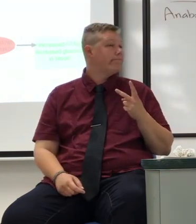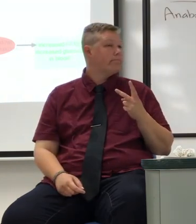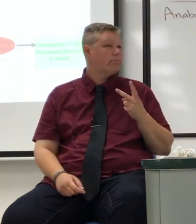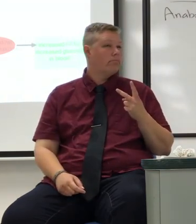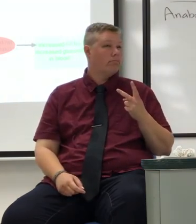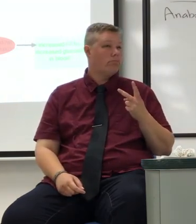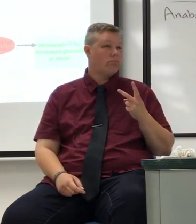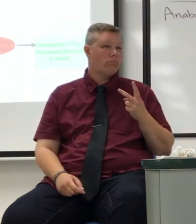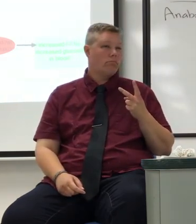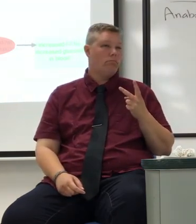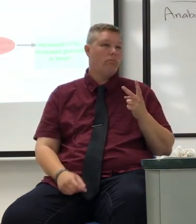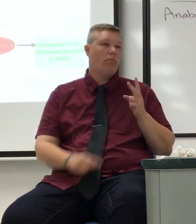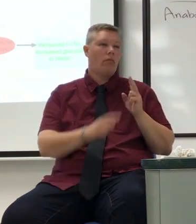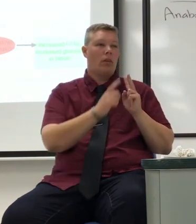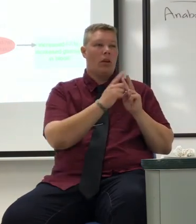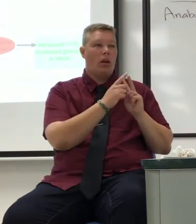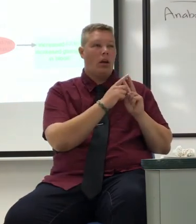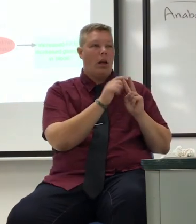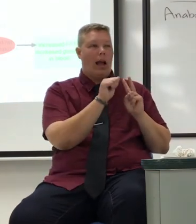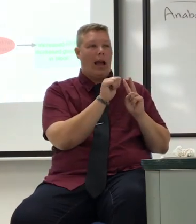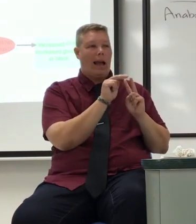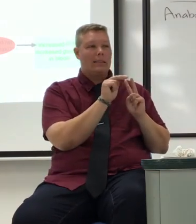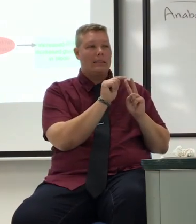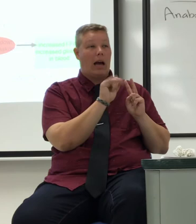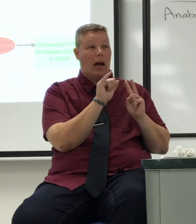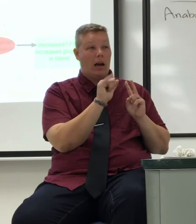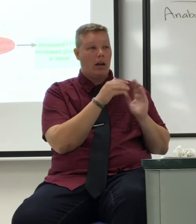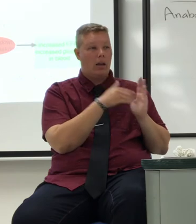and then over here, anti-insulin.